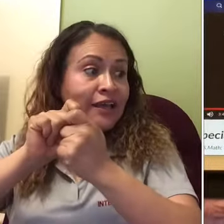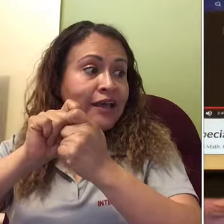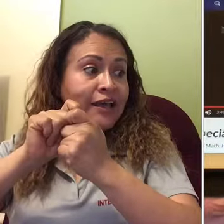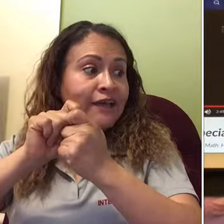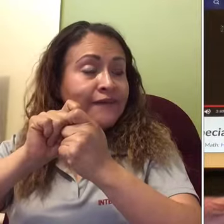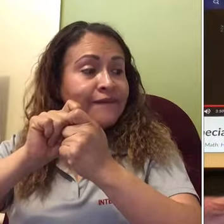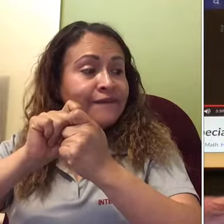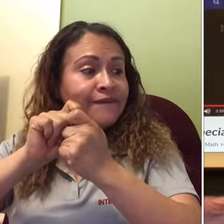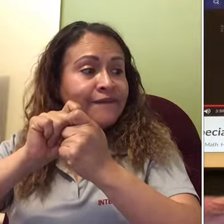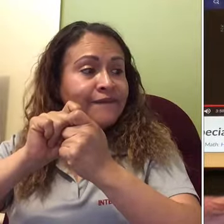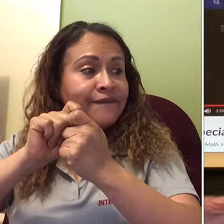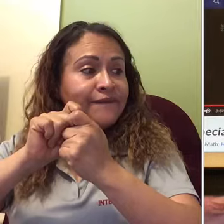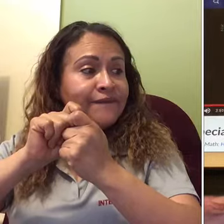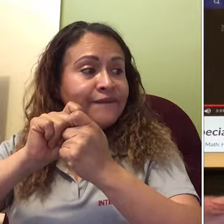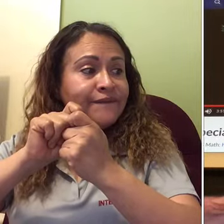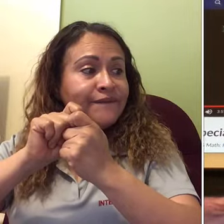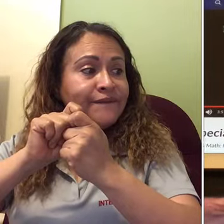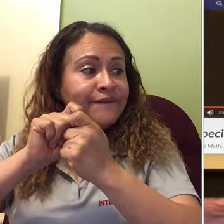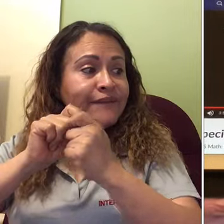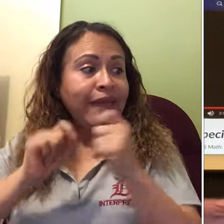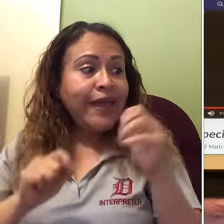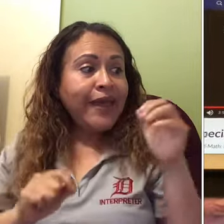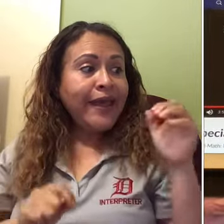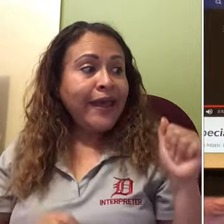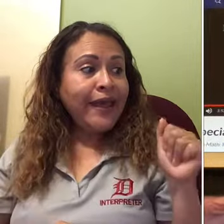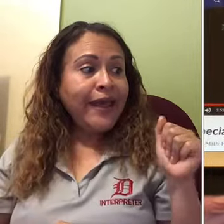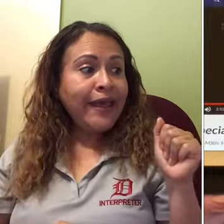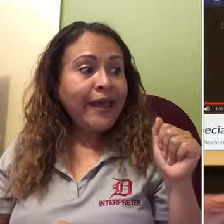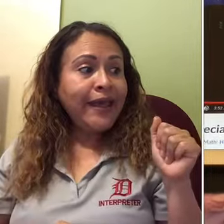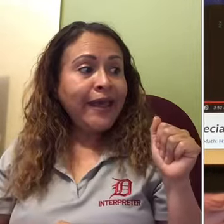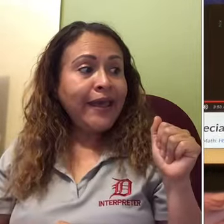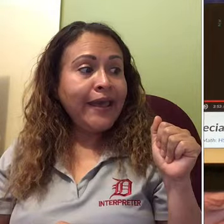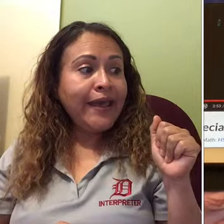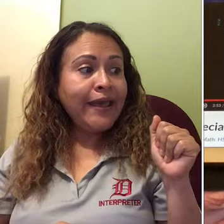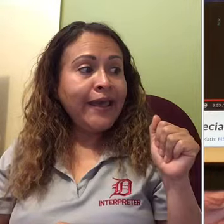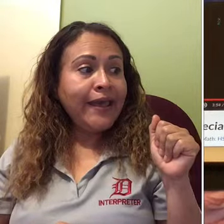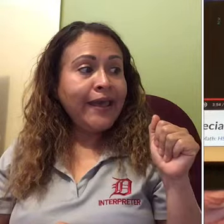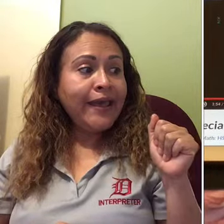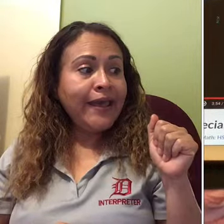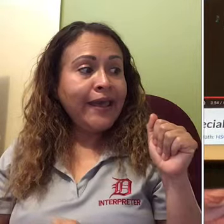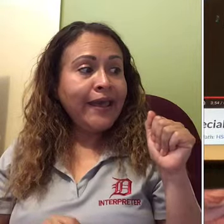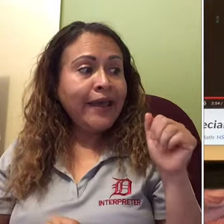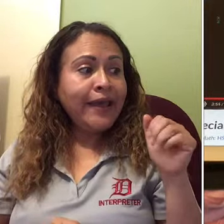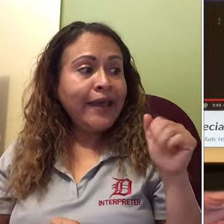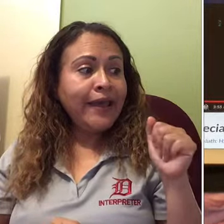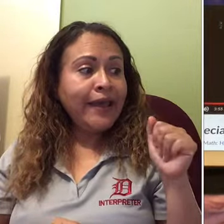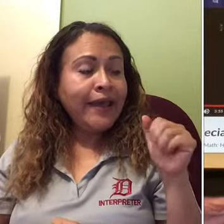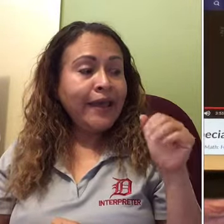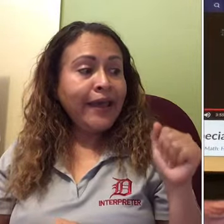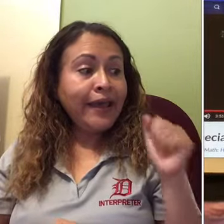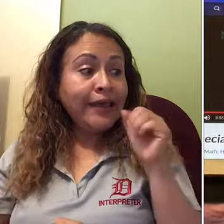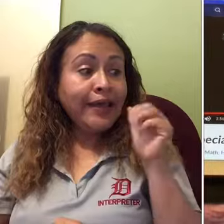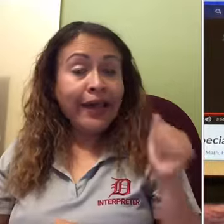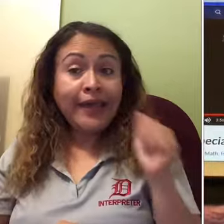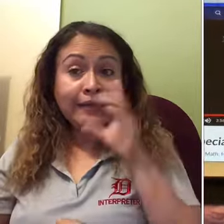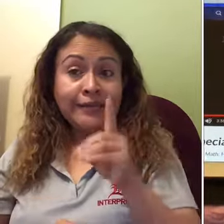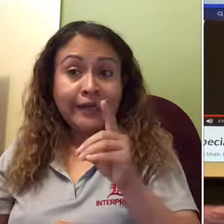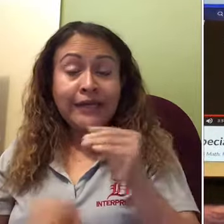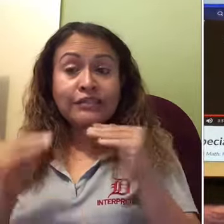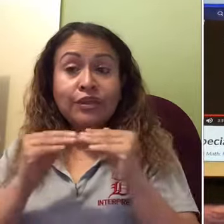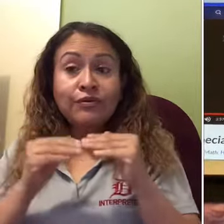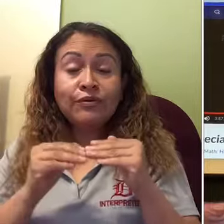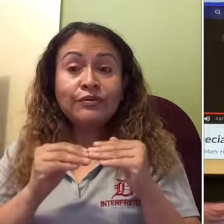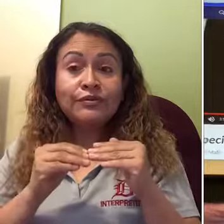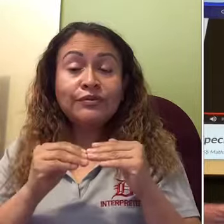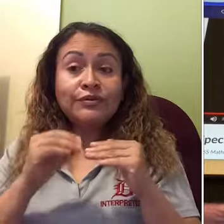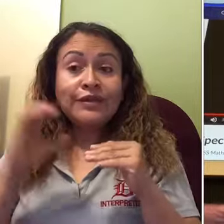of, AD is going to be equal to CD. AD is going to be equal to CD. These are corresponding